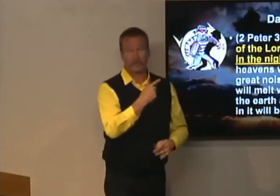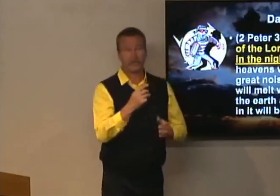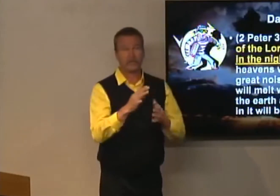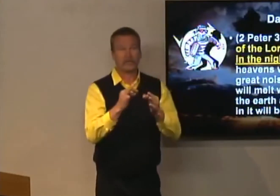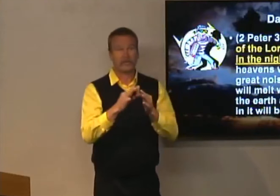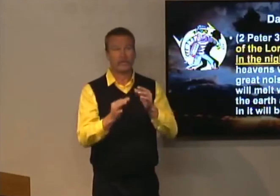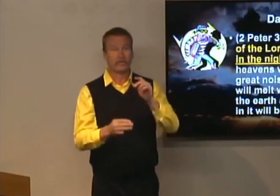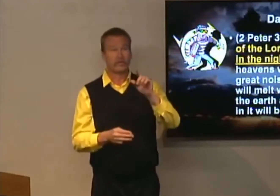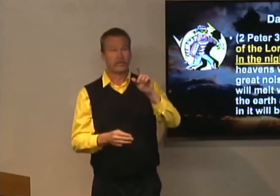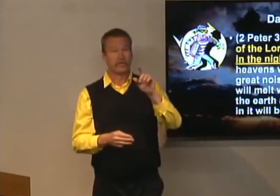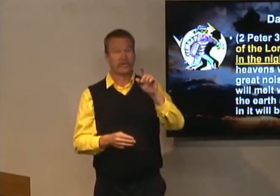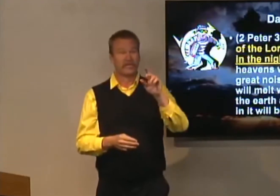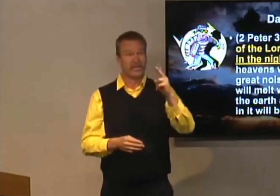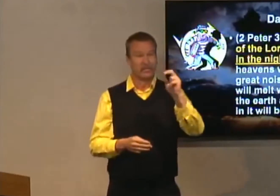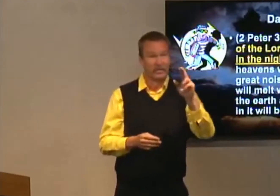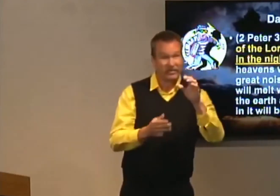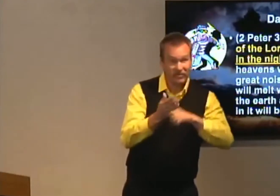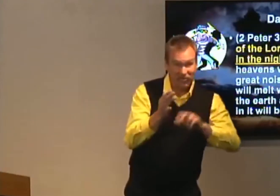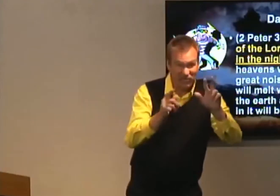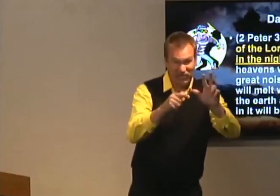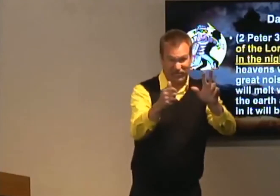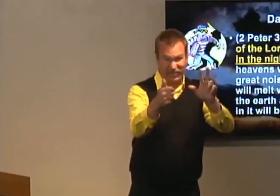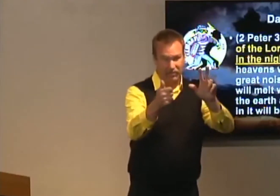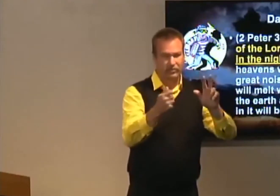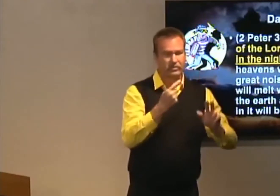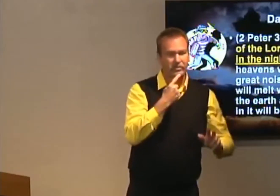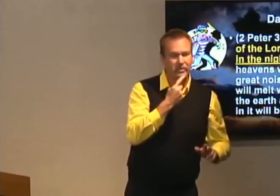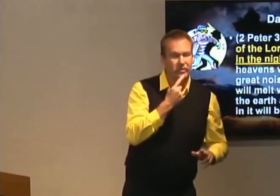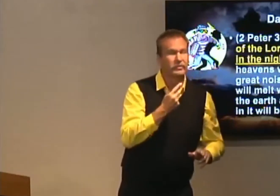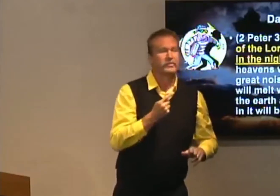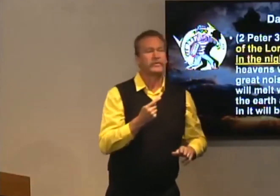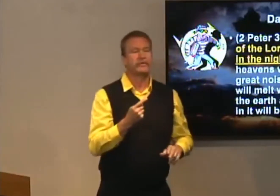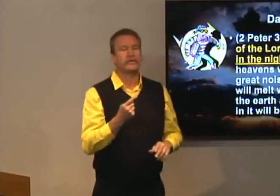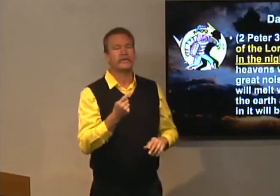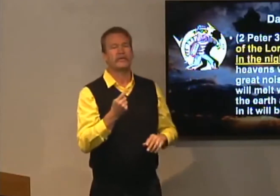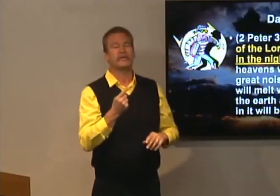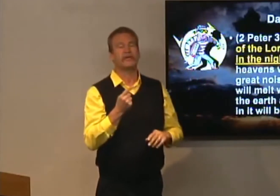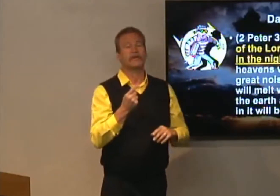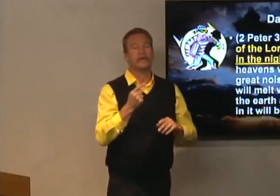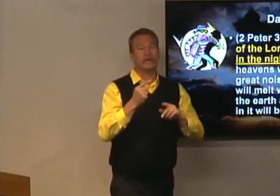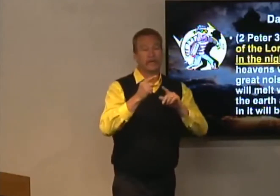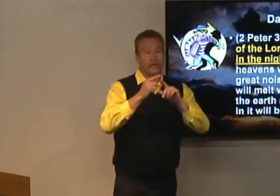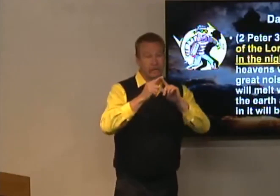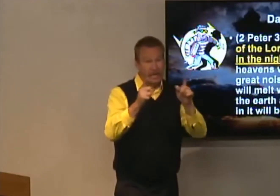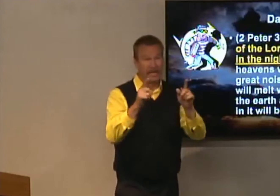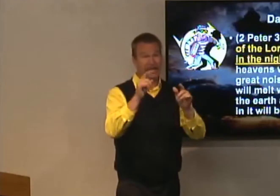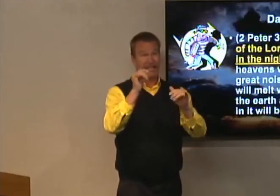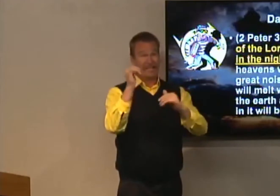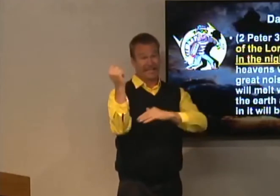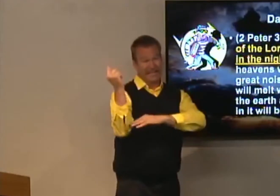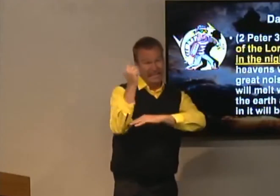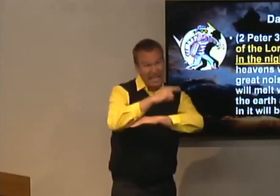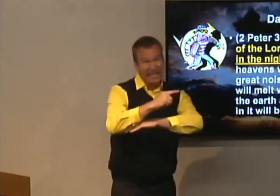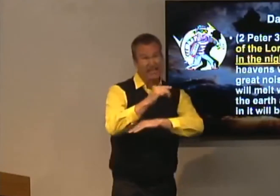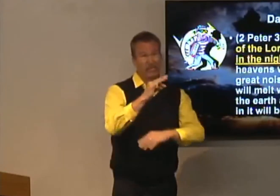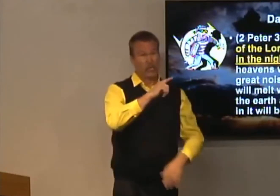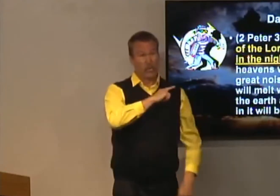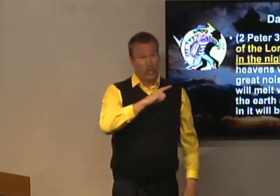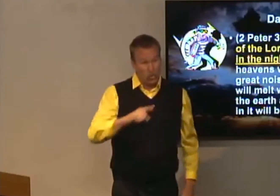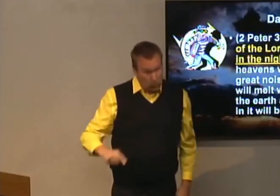And this is also an interesting verse in 2 Peter chapter 3, verse 10. It says, but